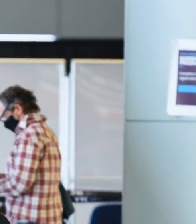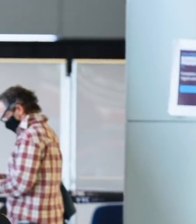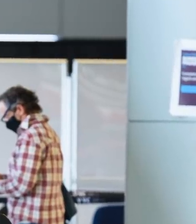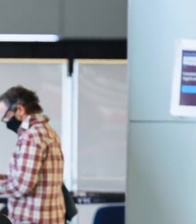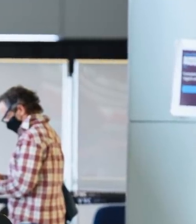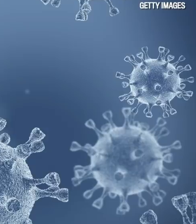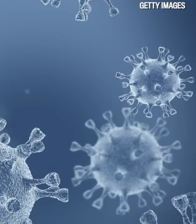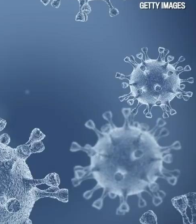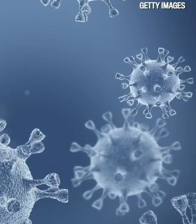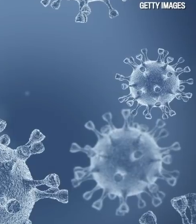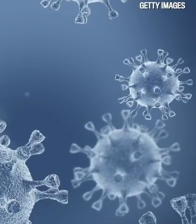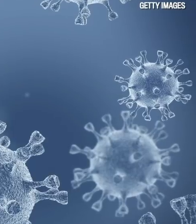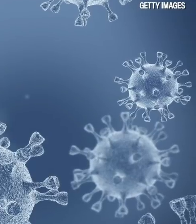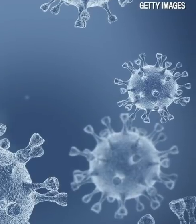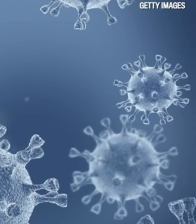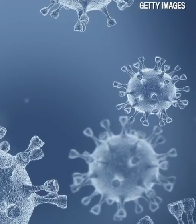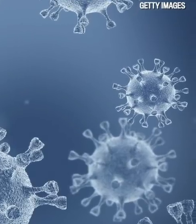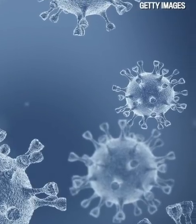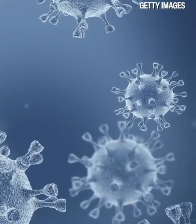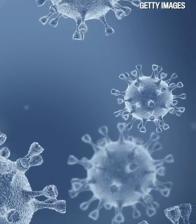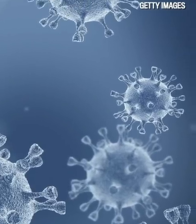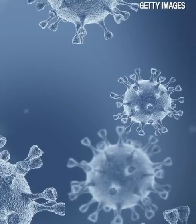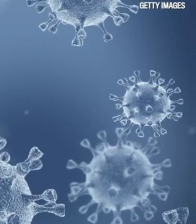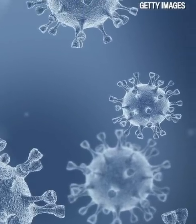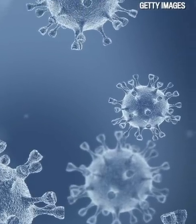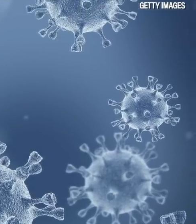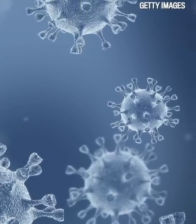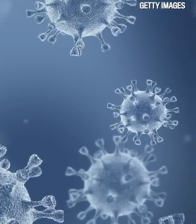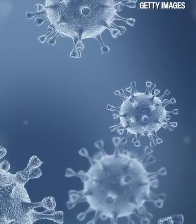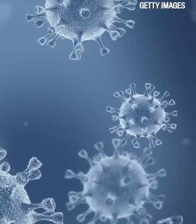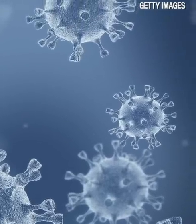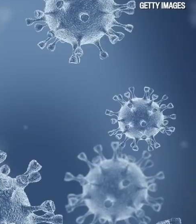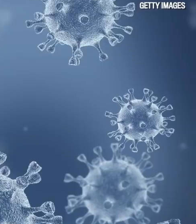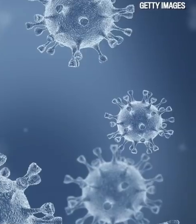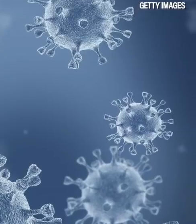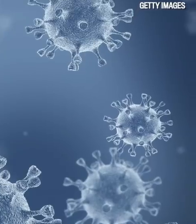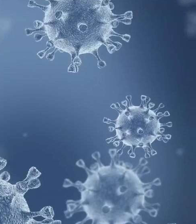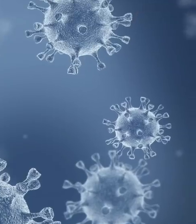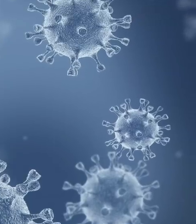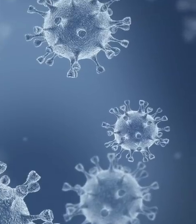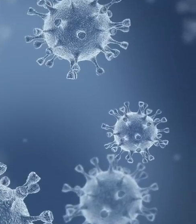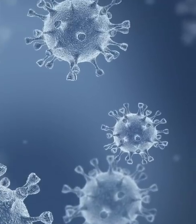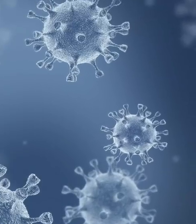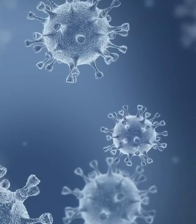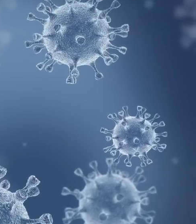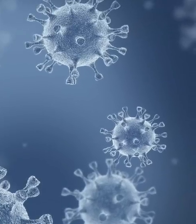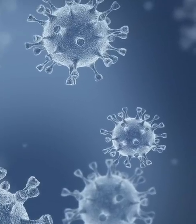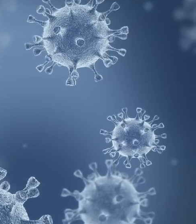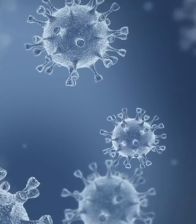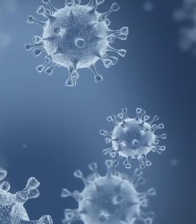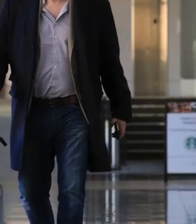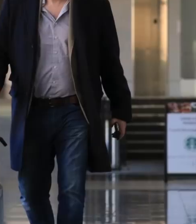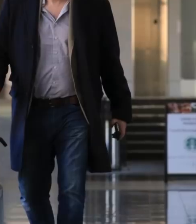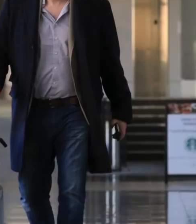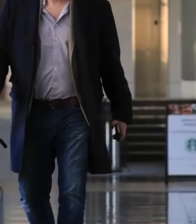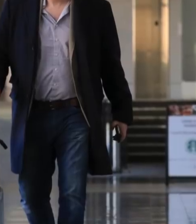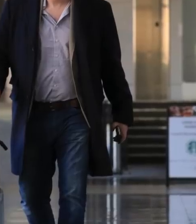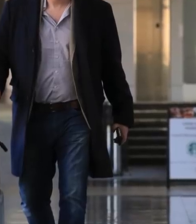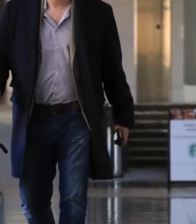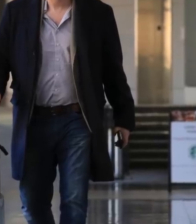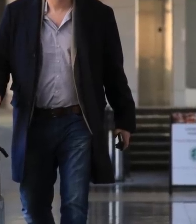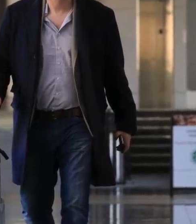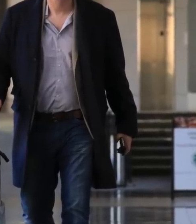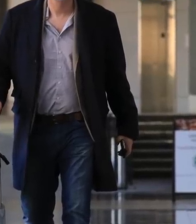Investigation is underway with detailed follow-up of all these cases and their contacts. 2 of the new cases, which